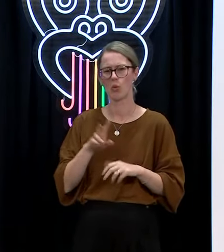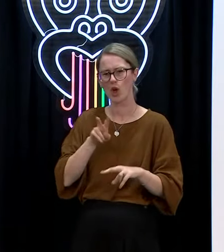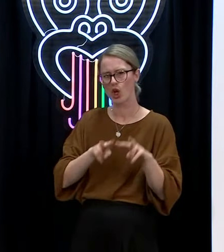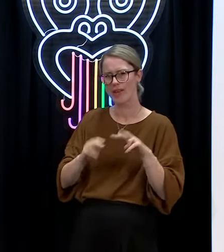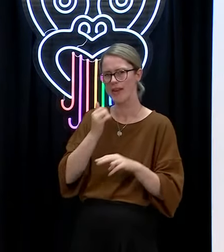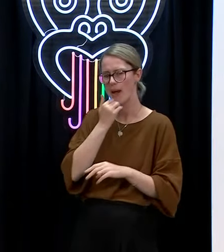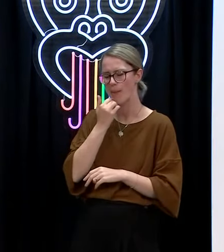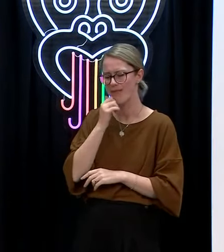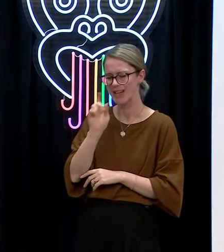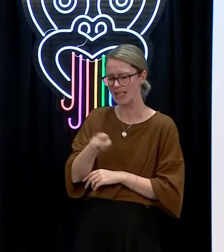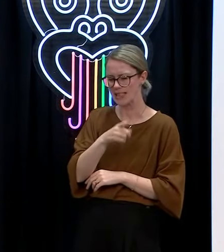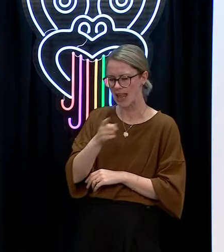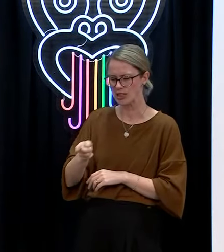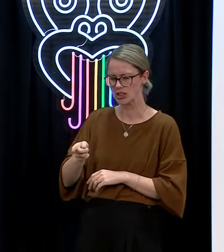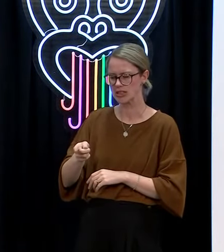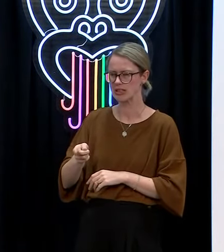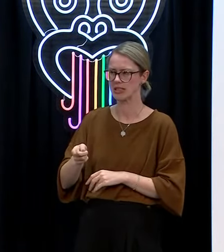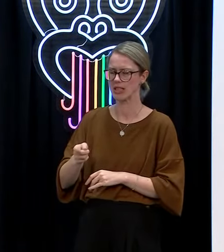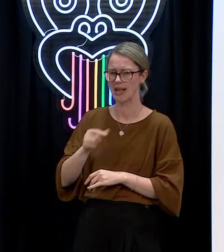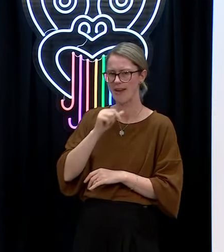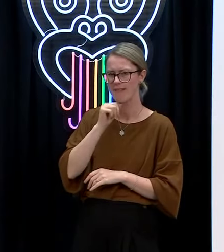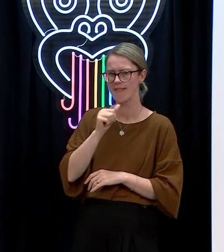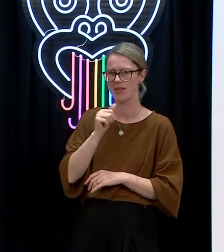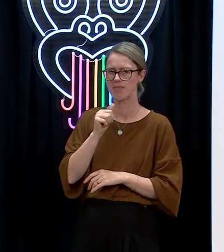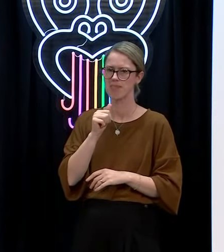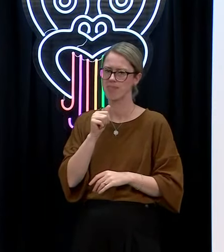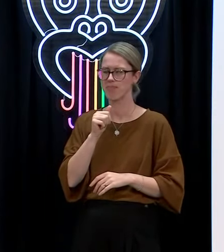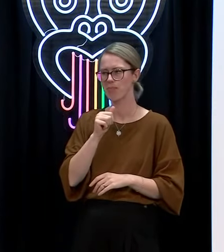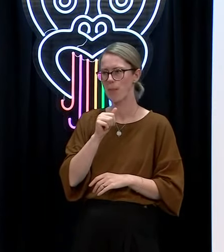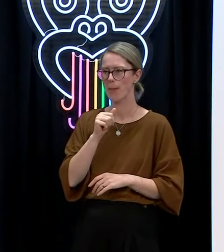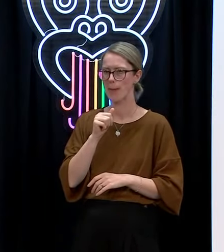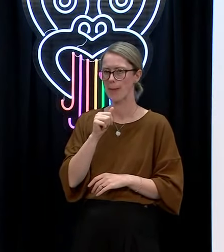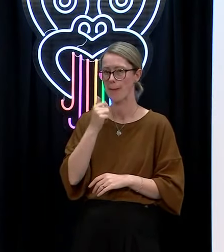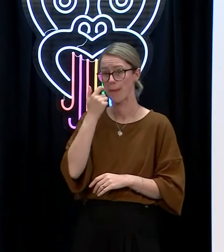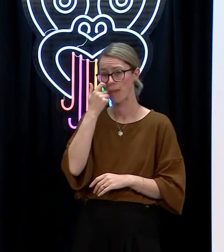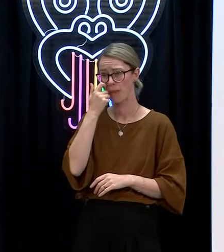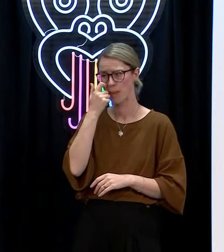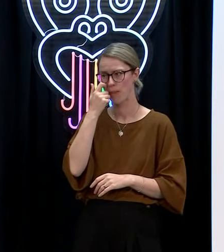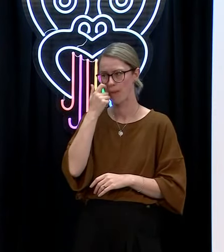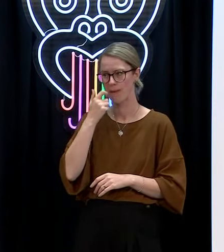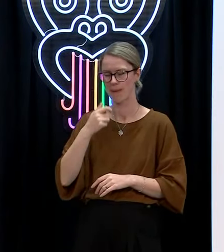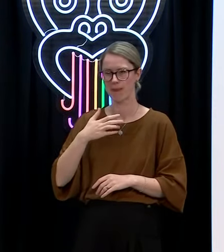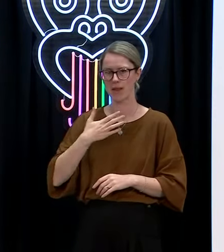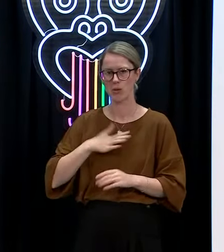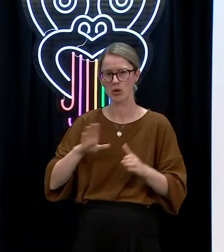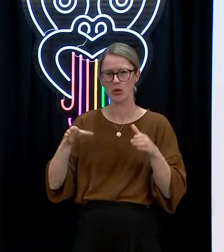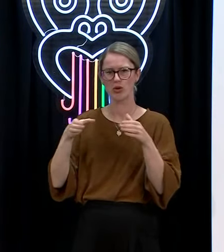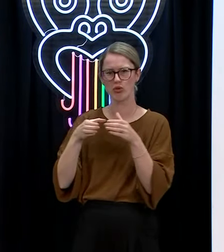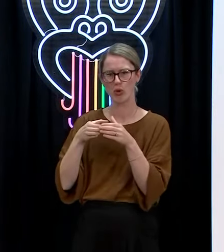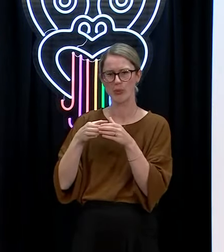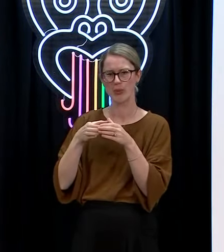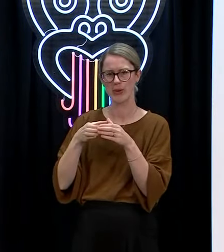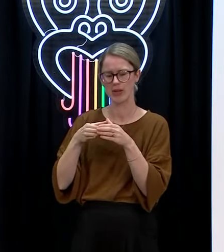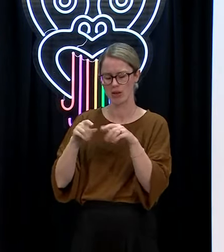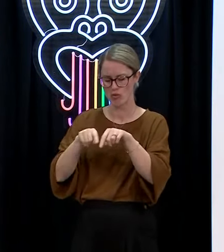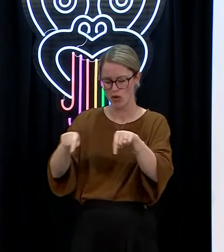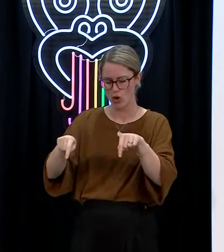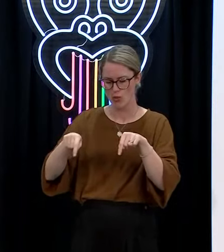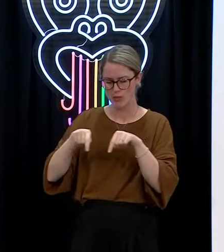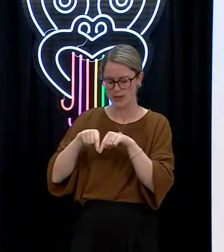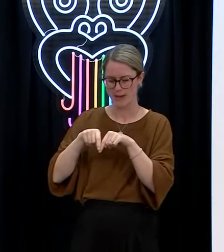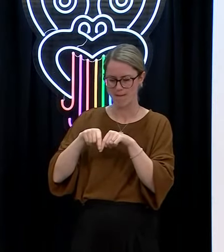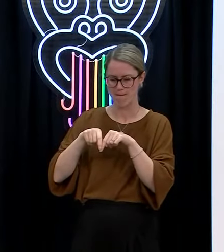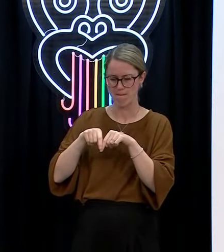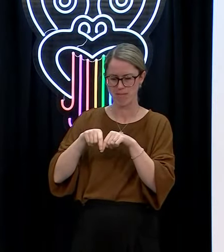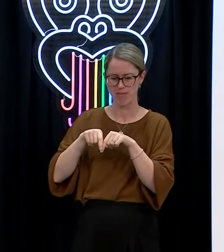rate is. Whether it's I think as much as we can, we'd like to group rooms into the